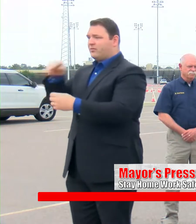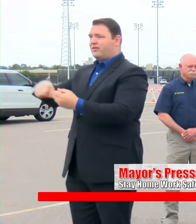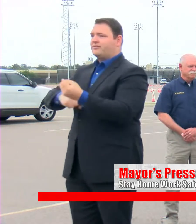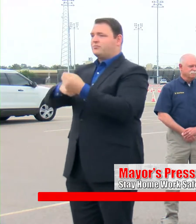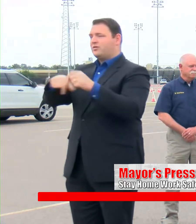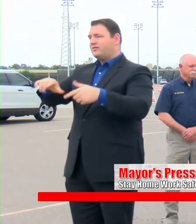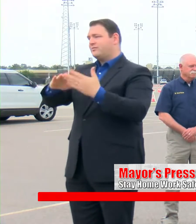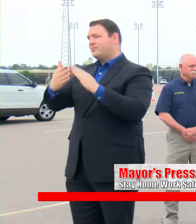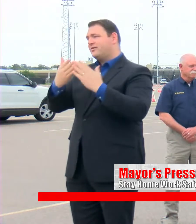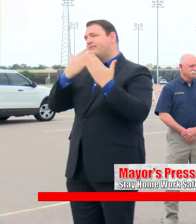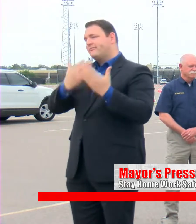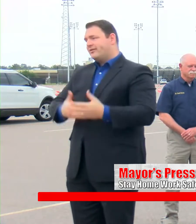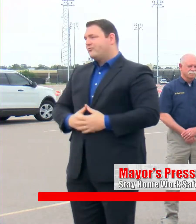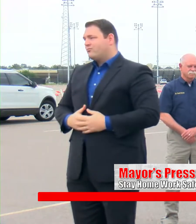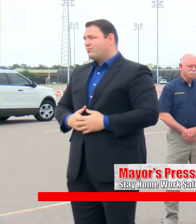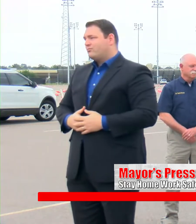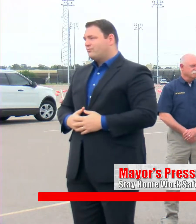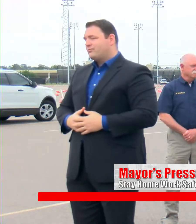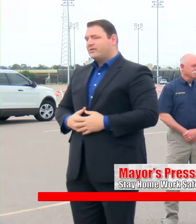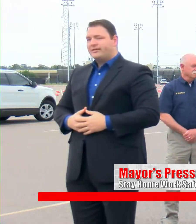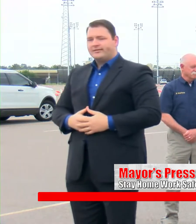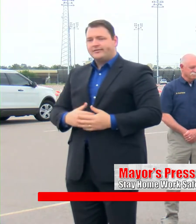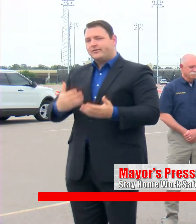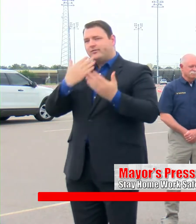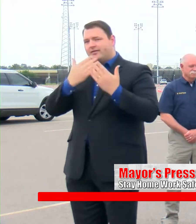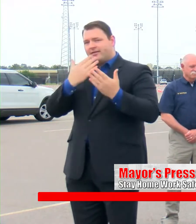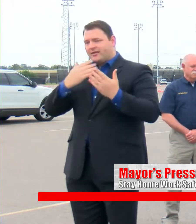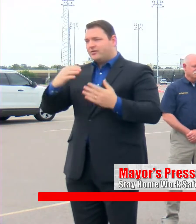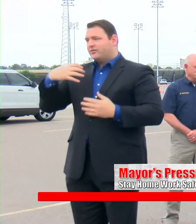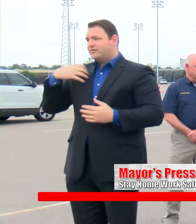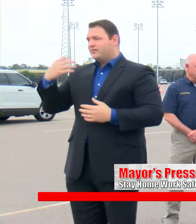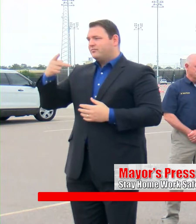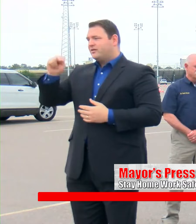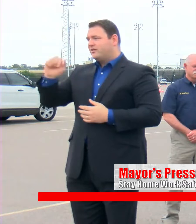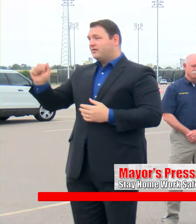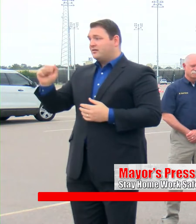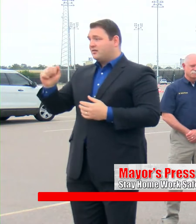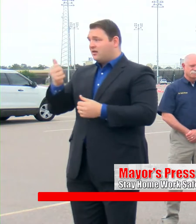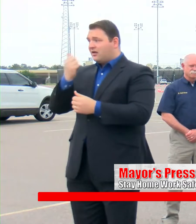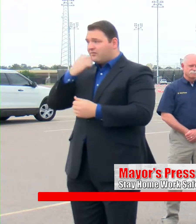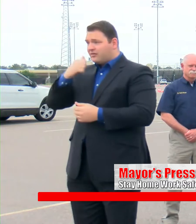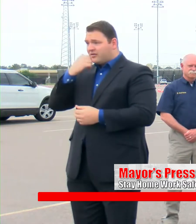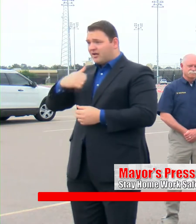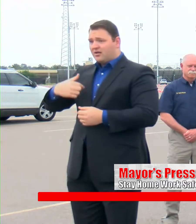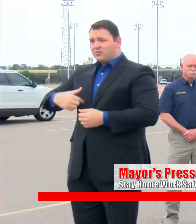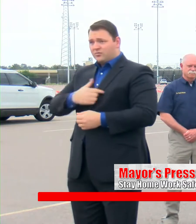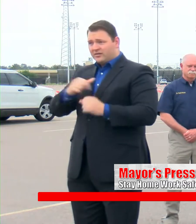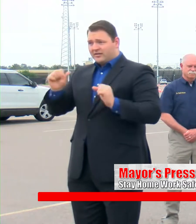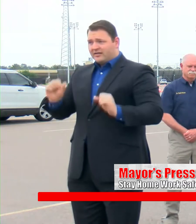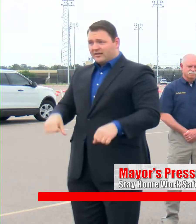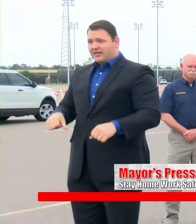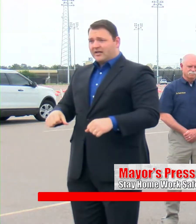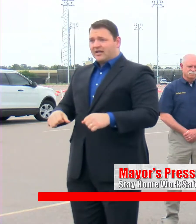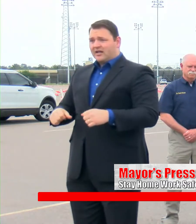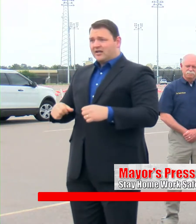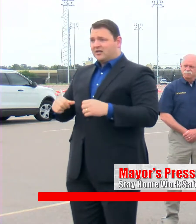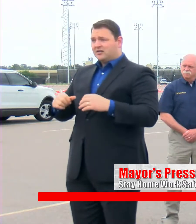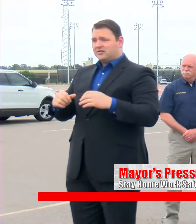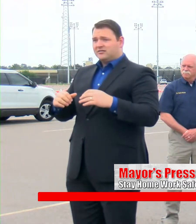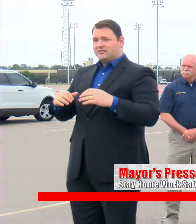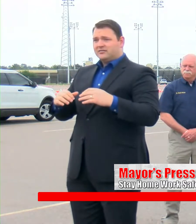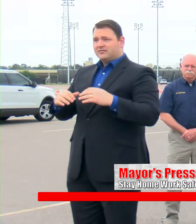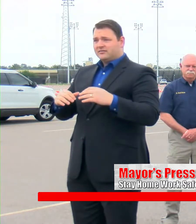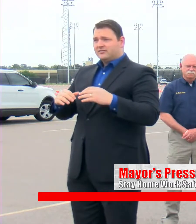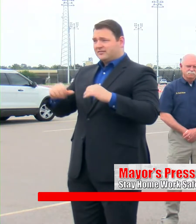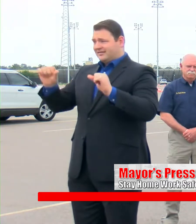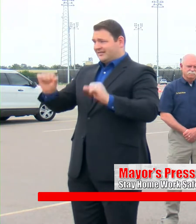Thank you, Chief Pena. And look, let me just emphasize, every day that we can stay within our healthcare